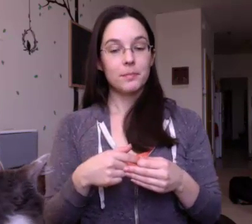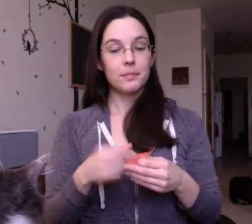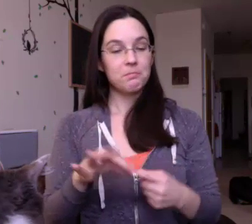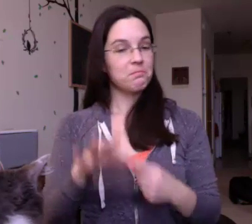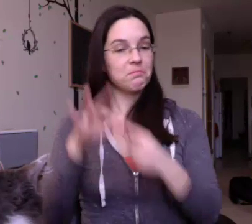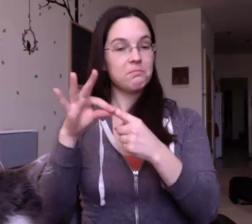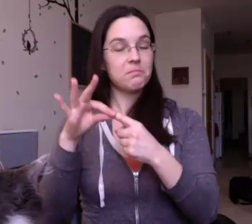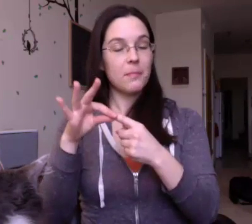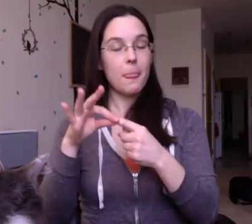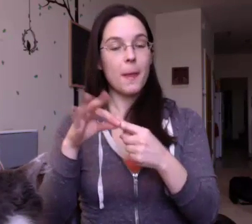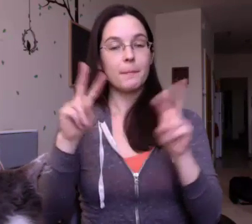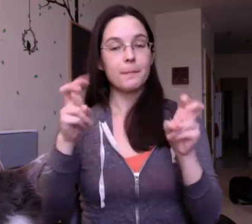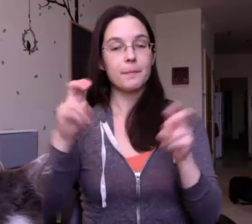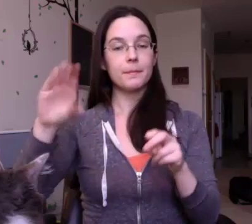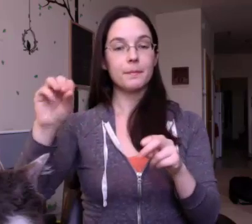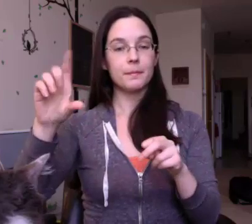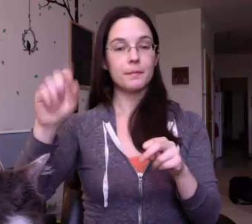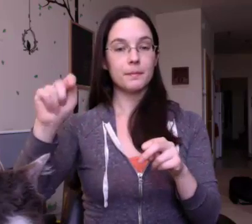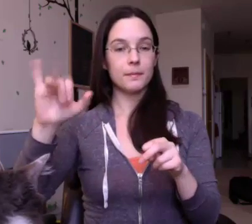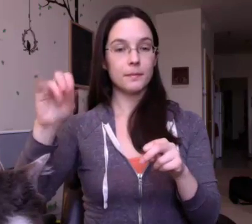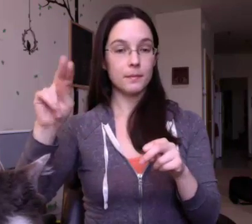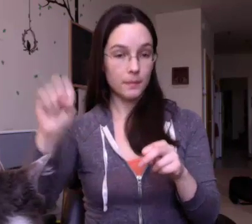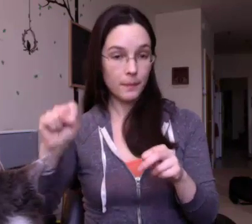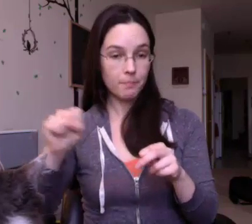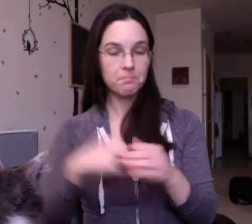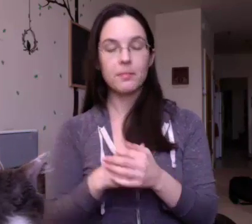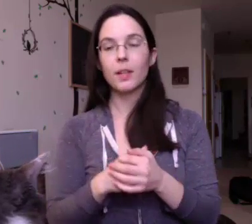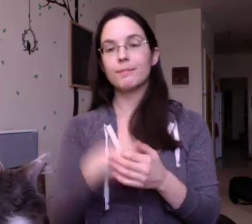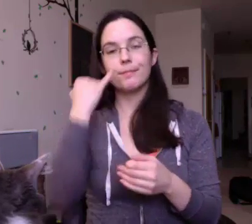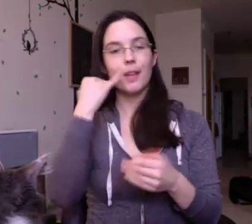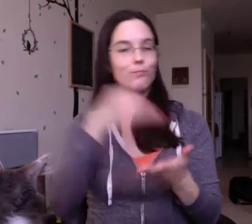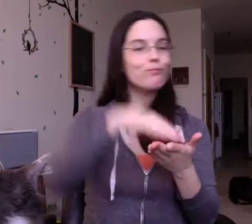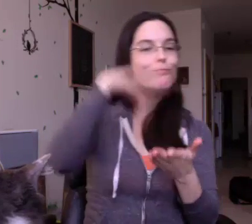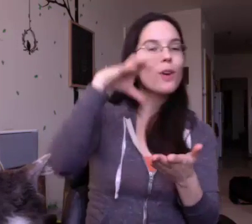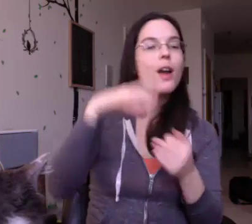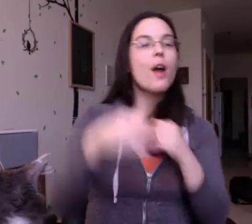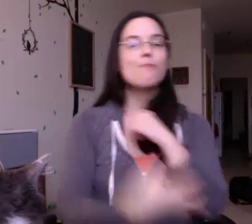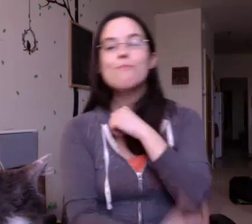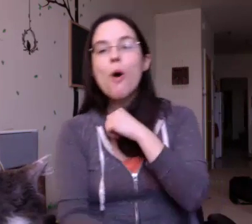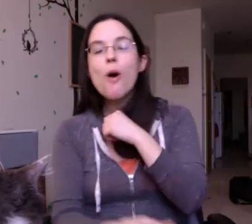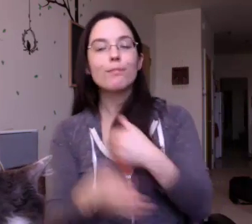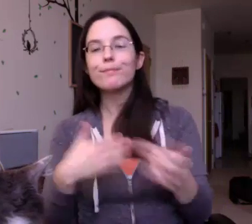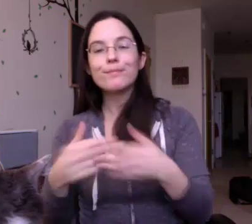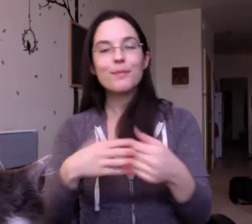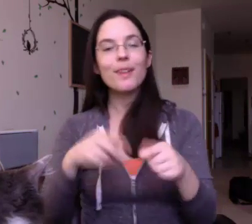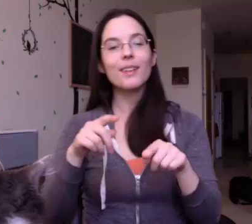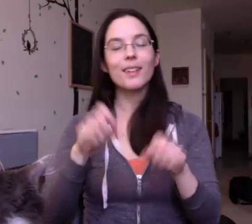poor, if you have, a fancy, house, doesn't matter. You can go and create your own museum online, create your own collection across all these